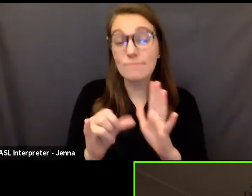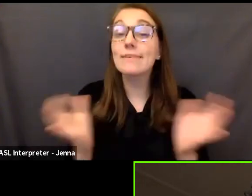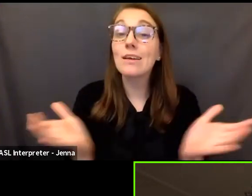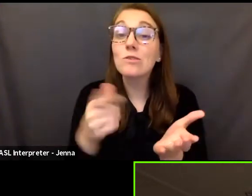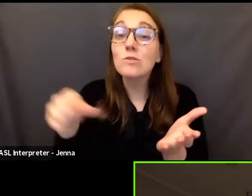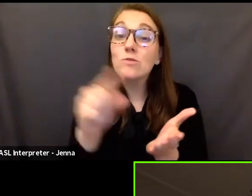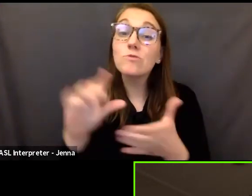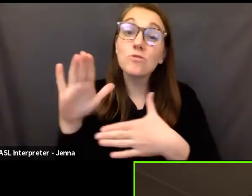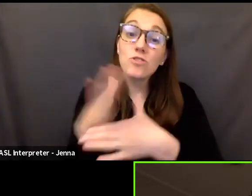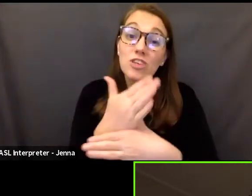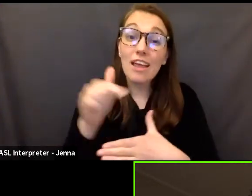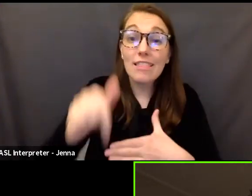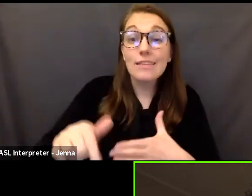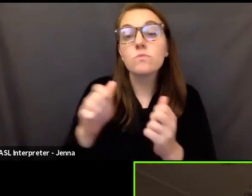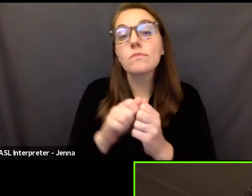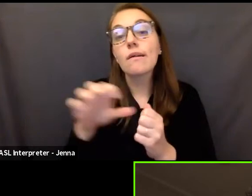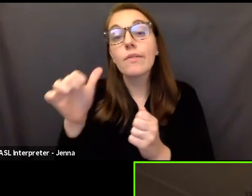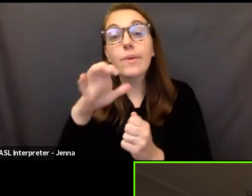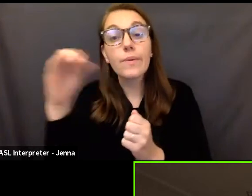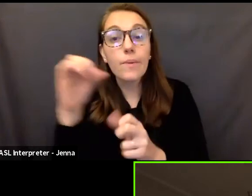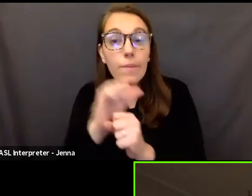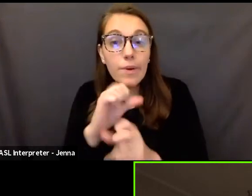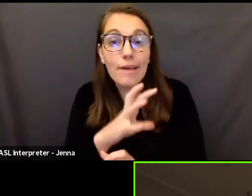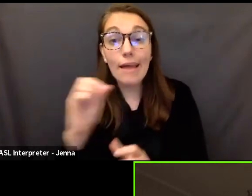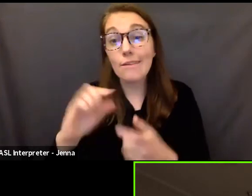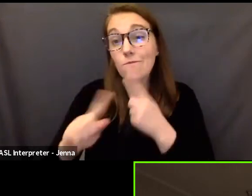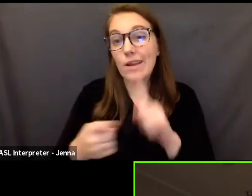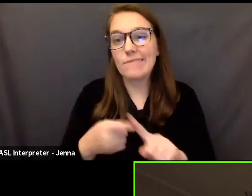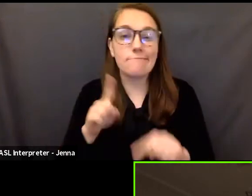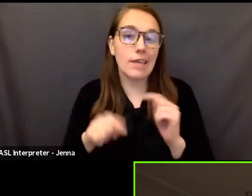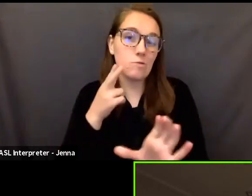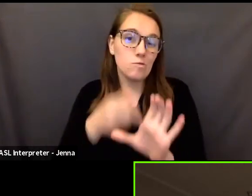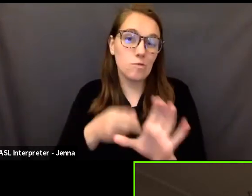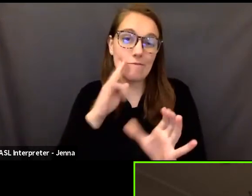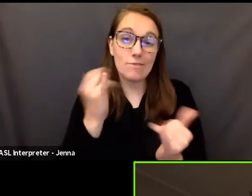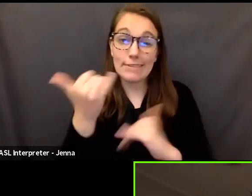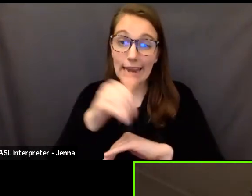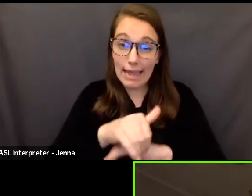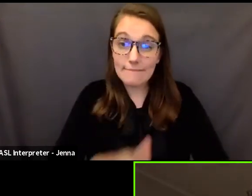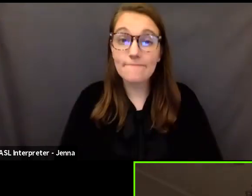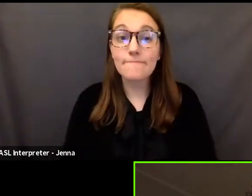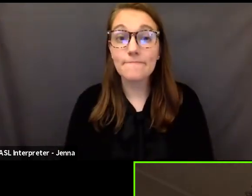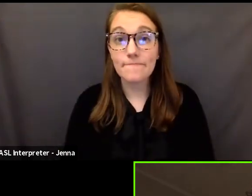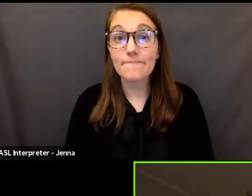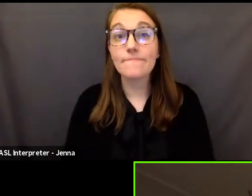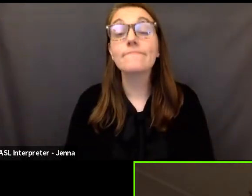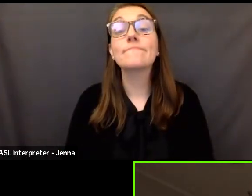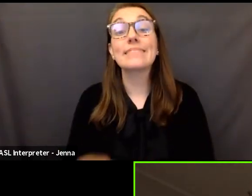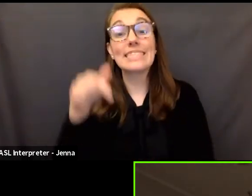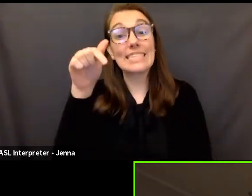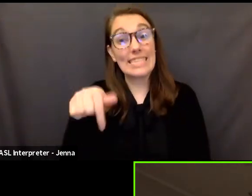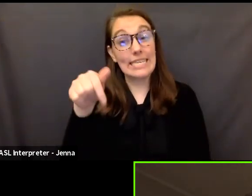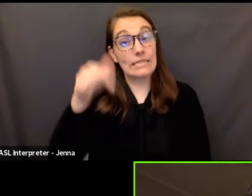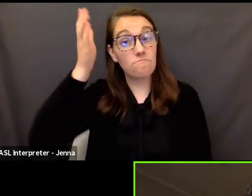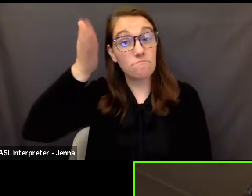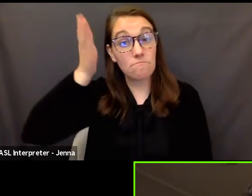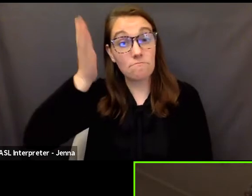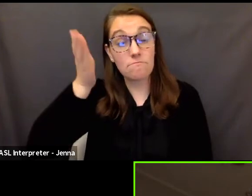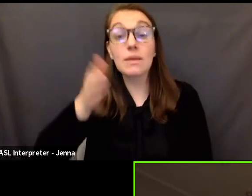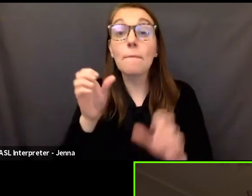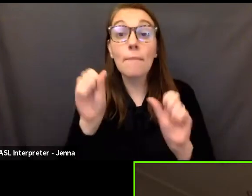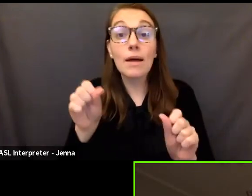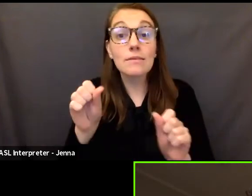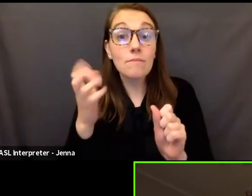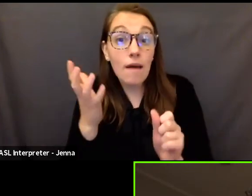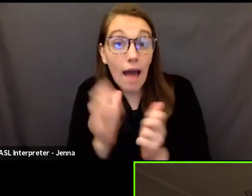with colleagues and friends who are unable to participate in this evening's event. This series is made possible by a generous grant from the